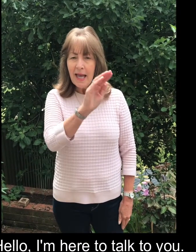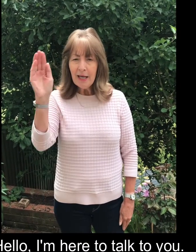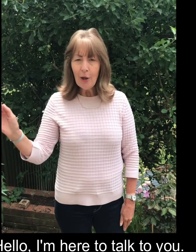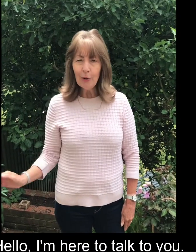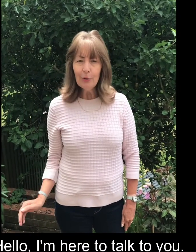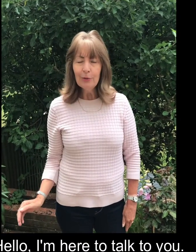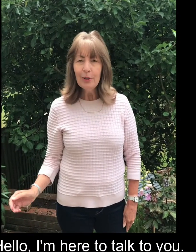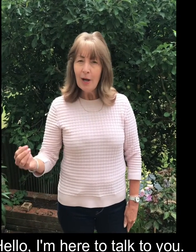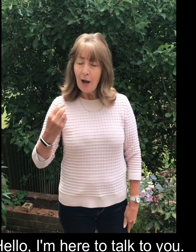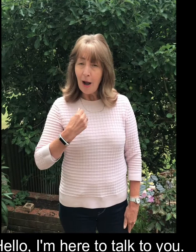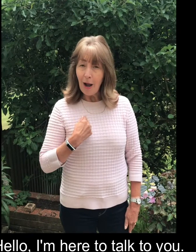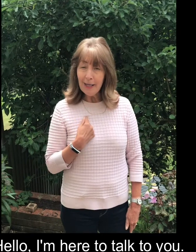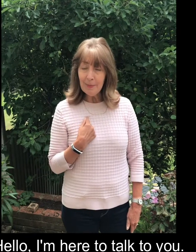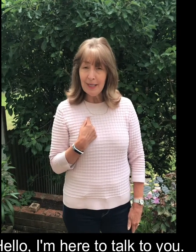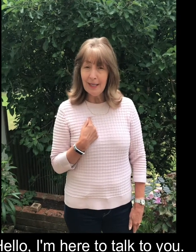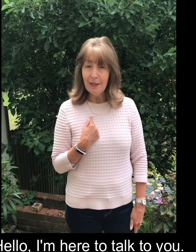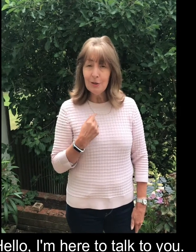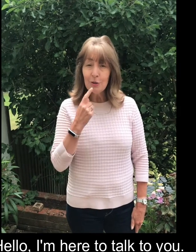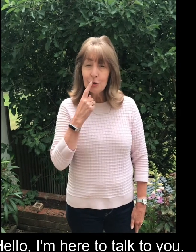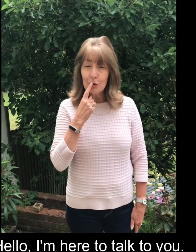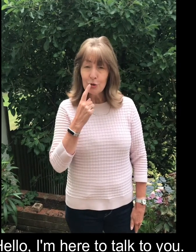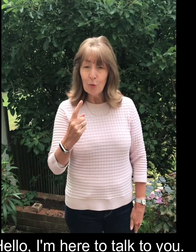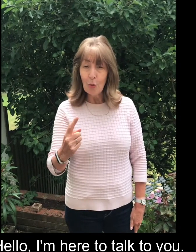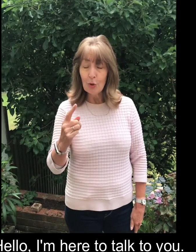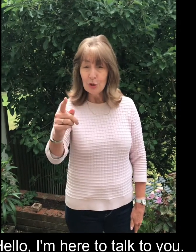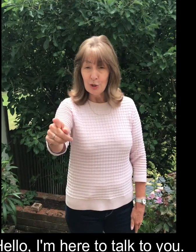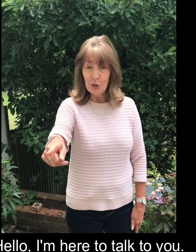Hello, I'm here to talk to you.